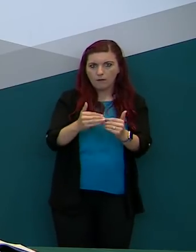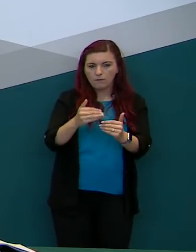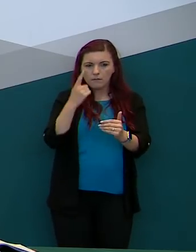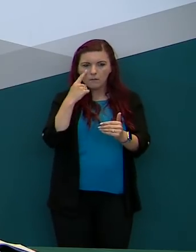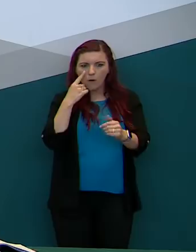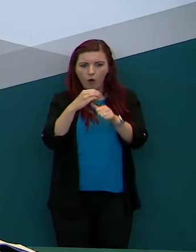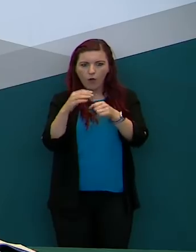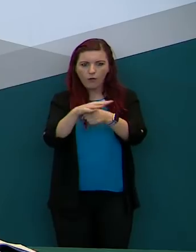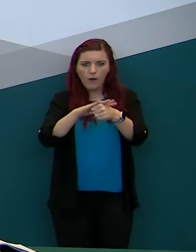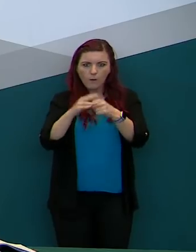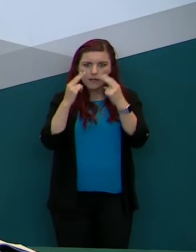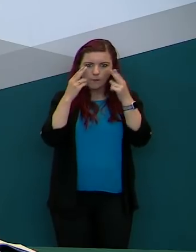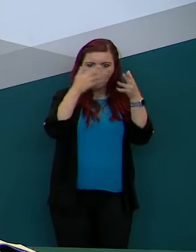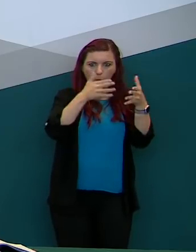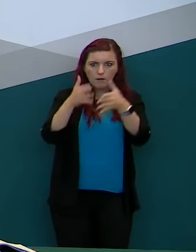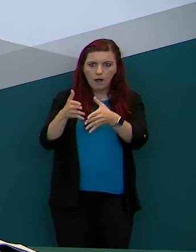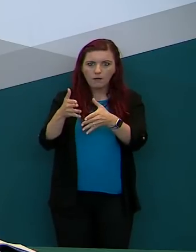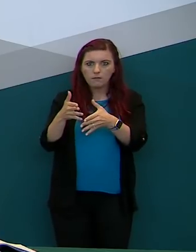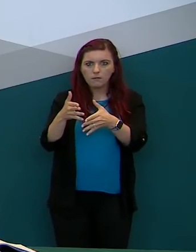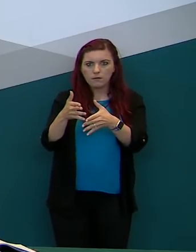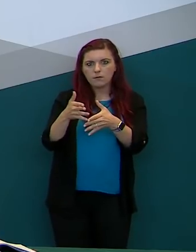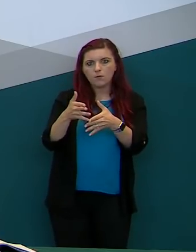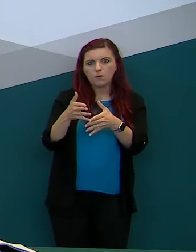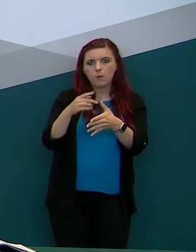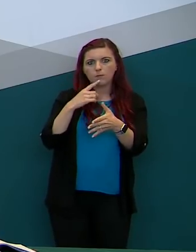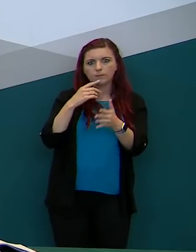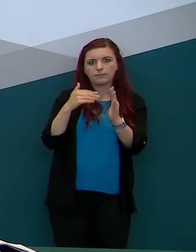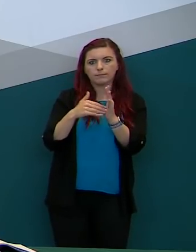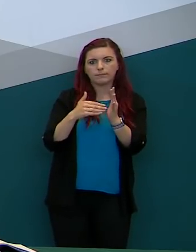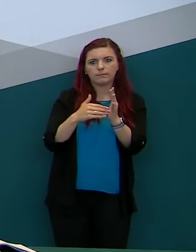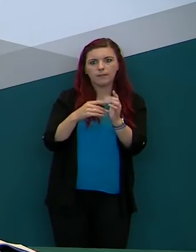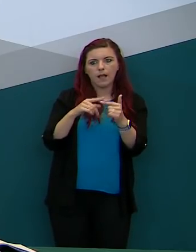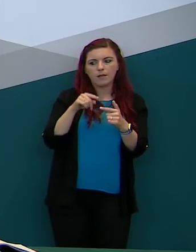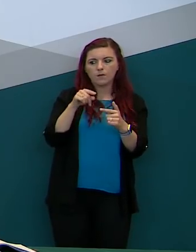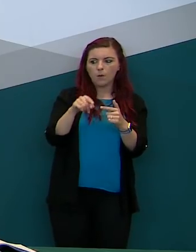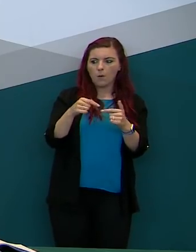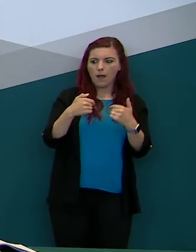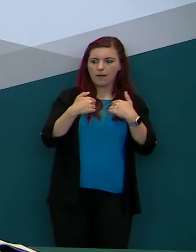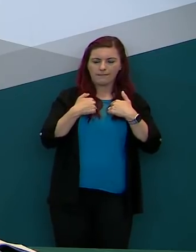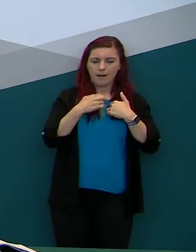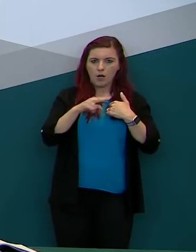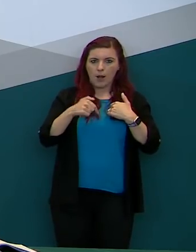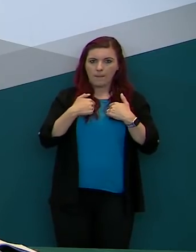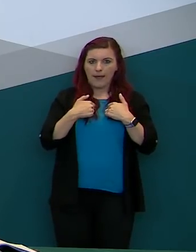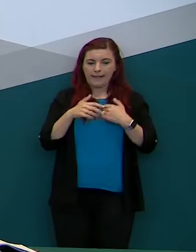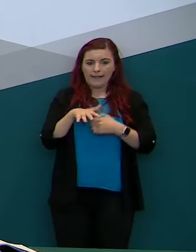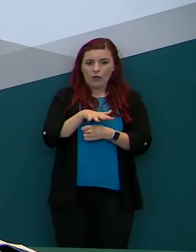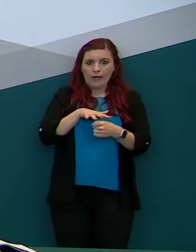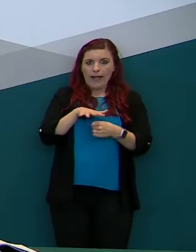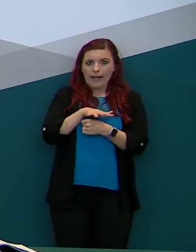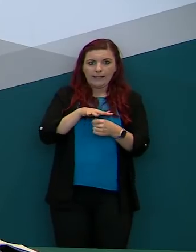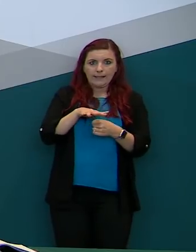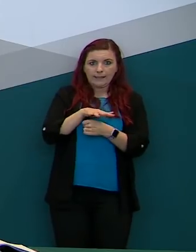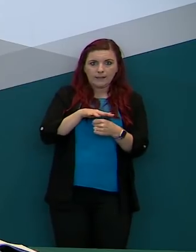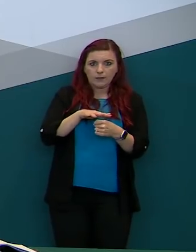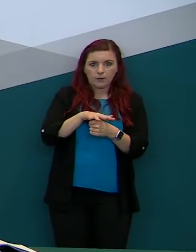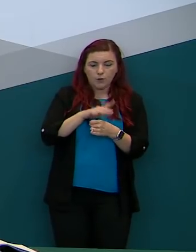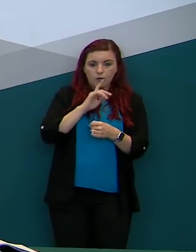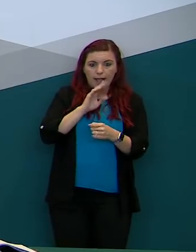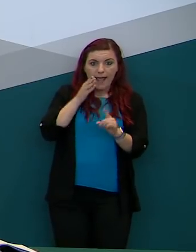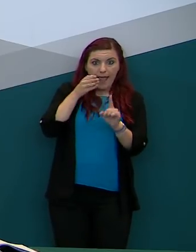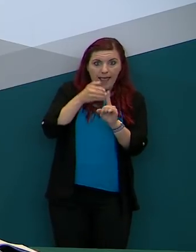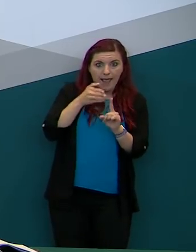protection, the HC, will advise NEFIT to pursue. So as to the price, it's not my domain, but our aim is to